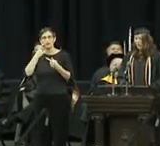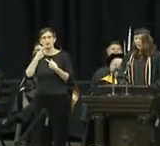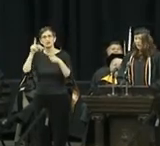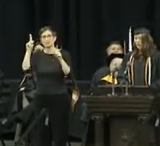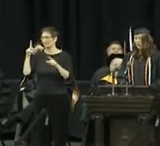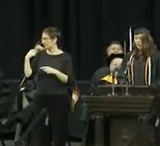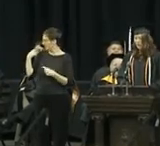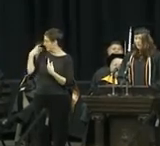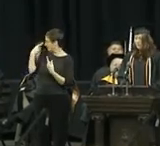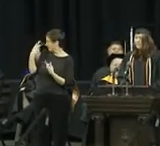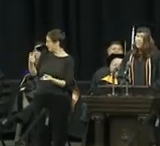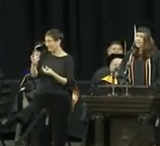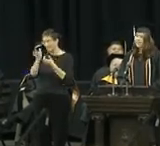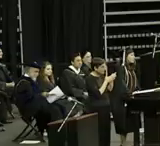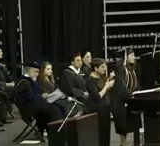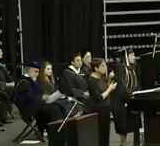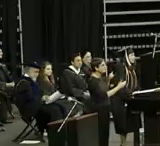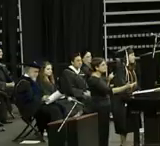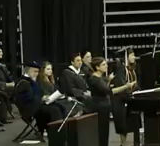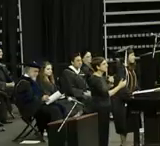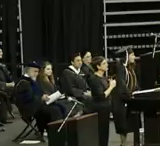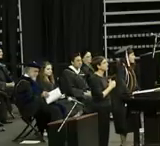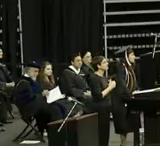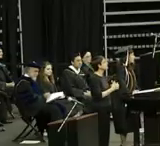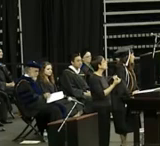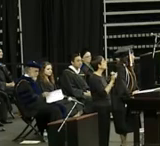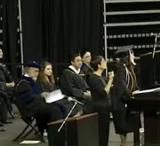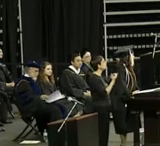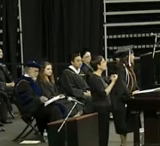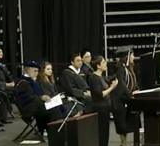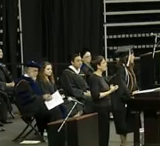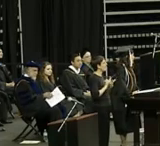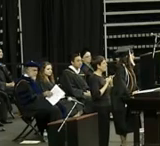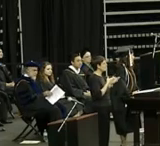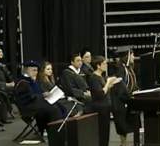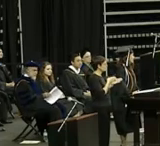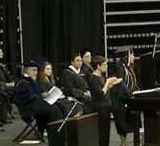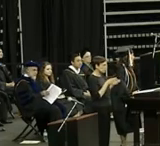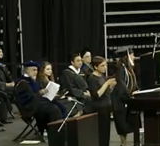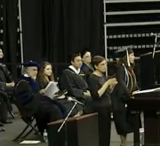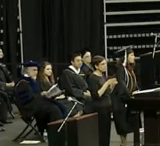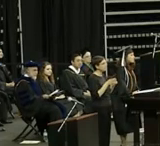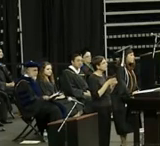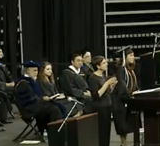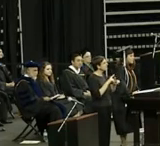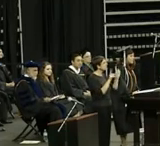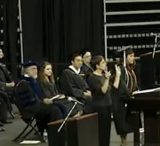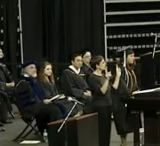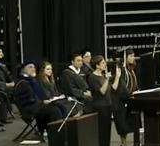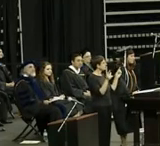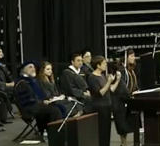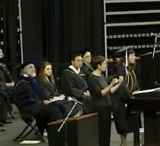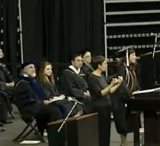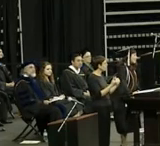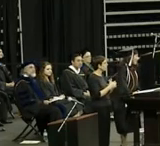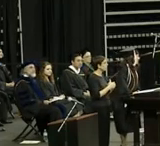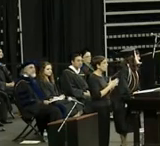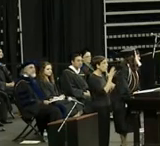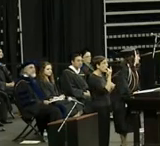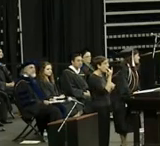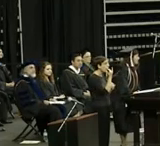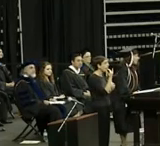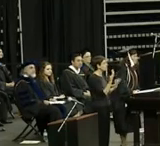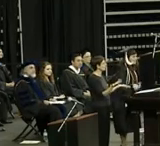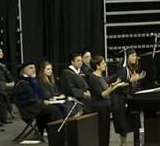where we are going. Today is the day that life shifts and changes and becomes something different because,